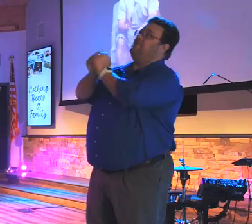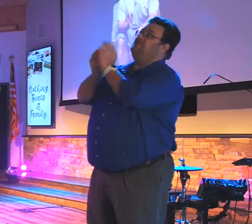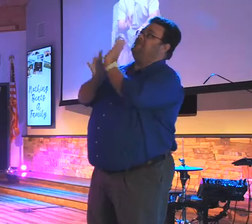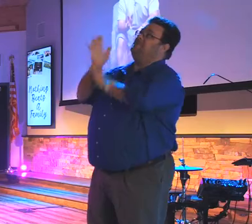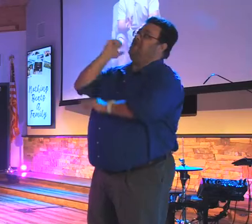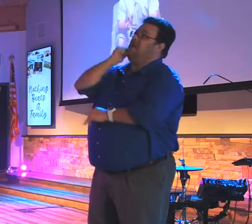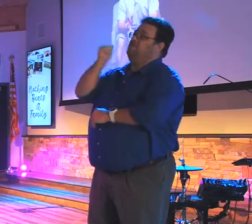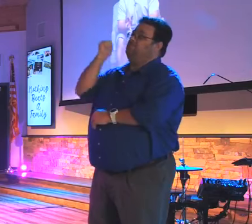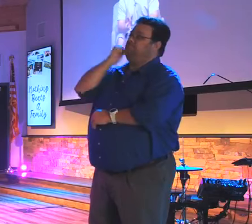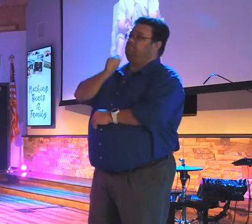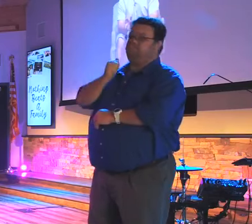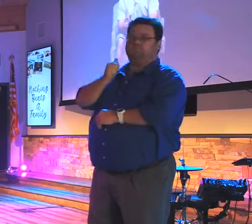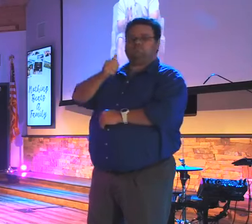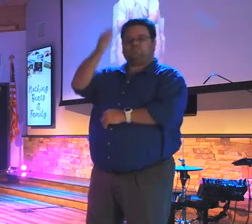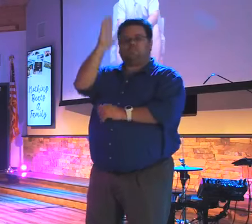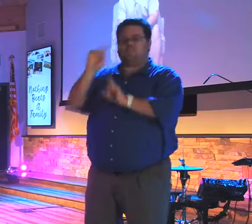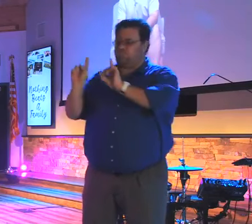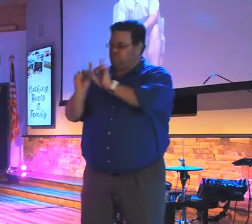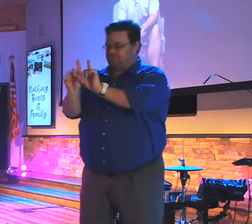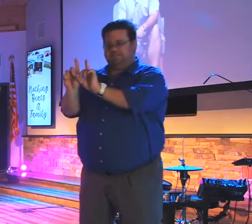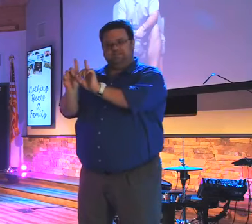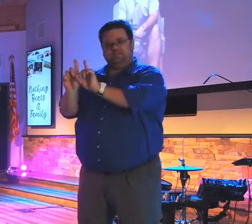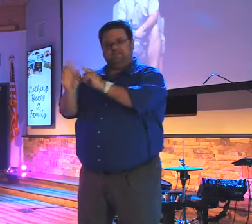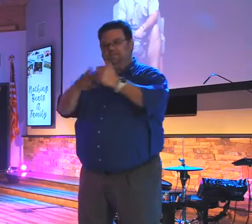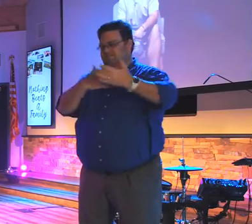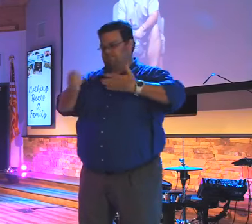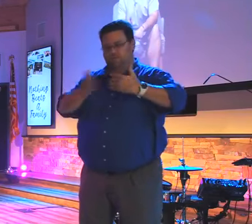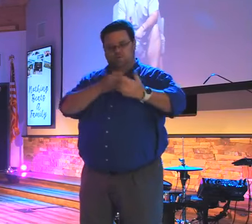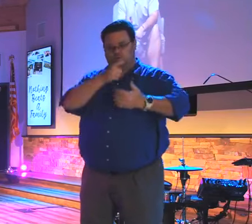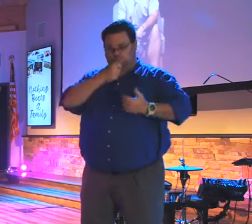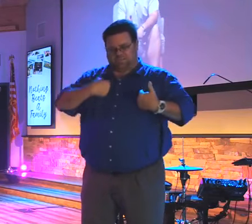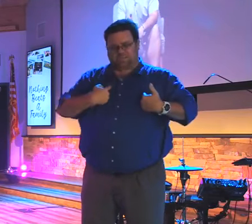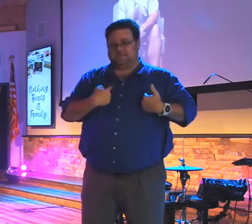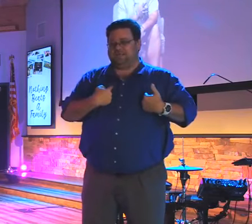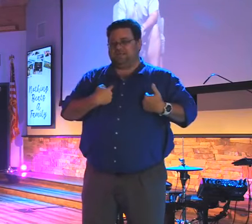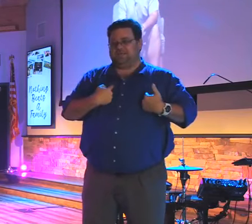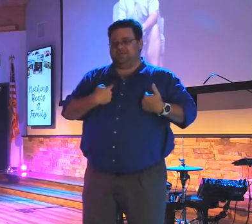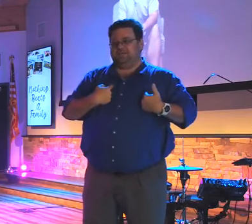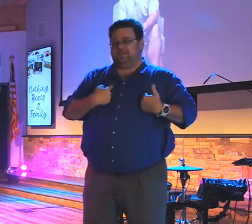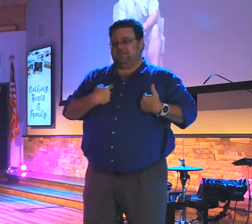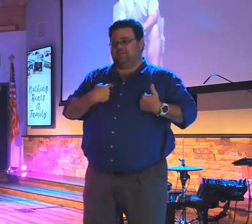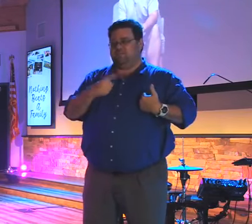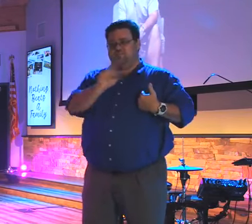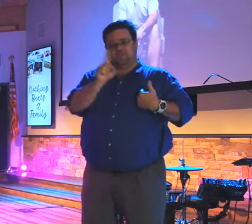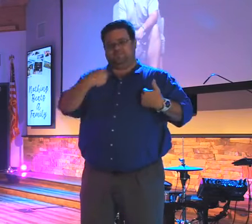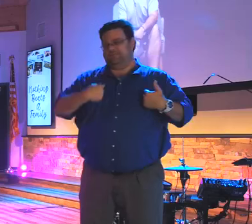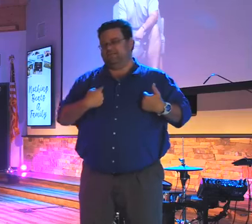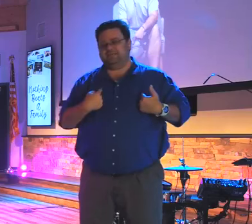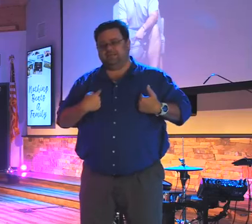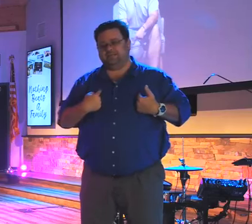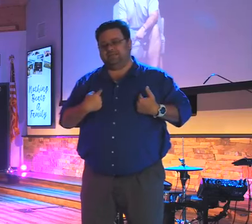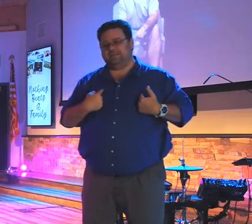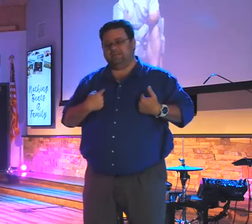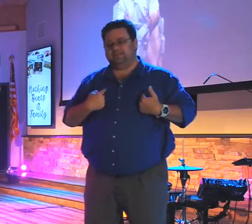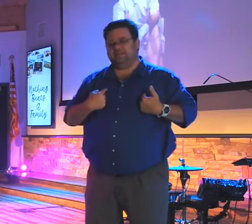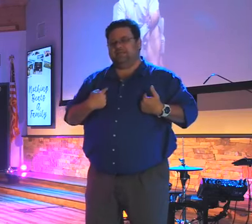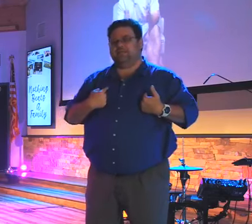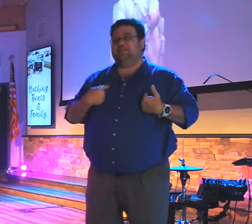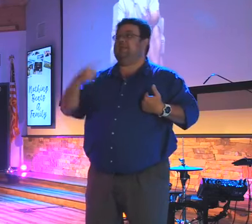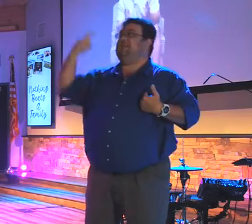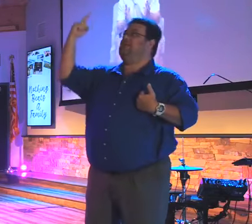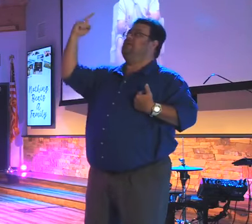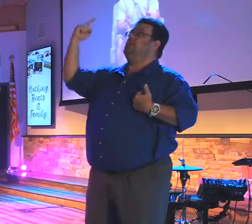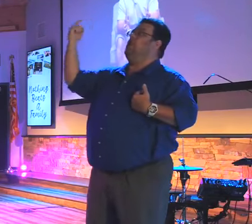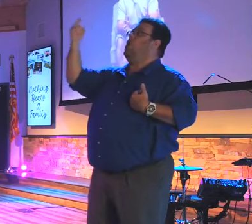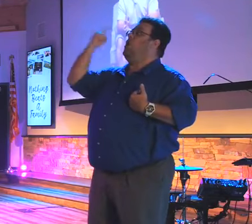is always by our side, no matter who we are, no matter where we are in our lives, and that we can always